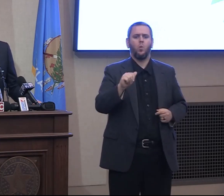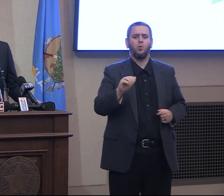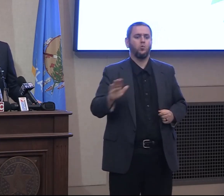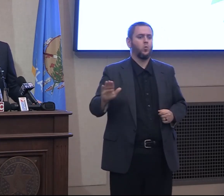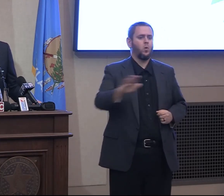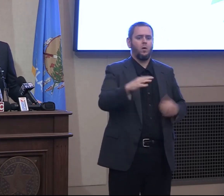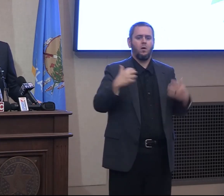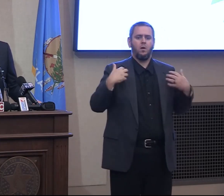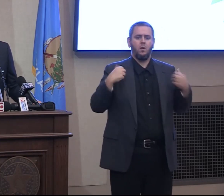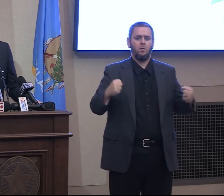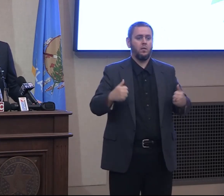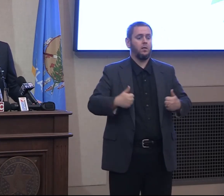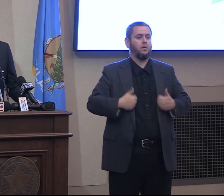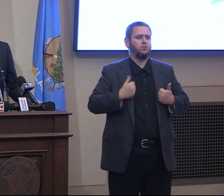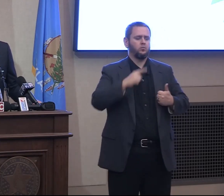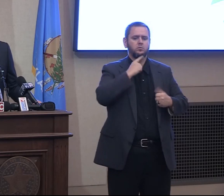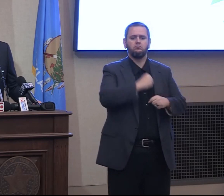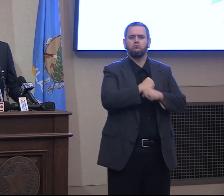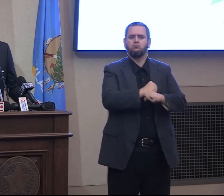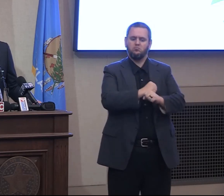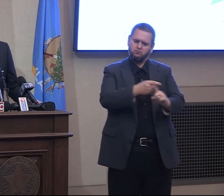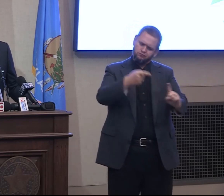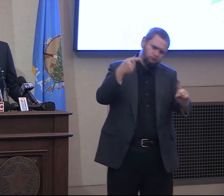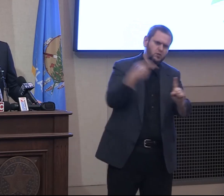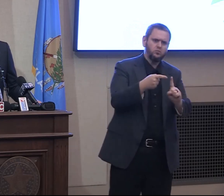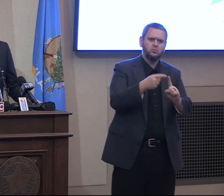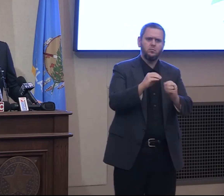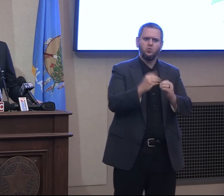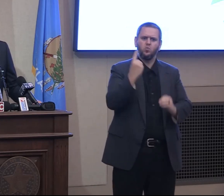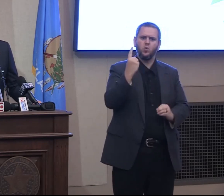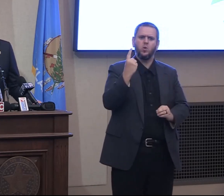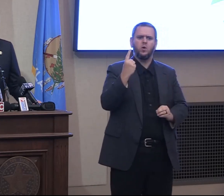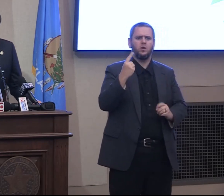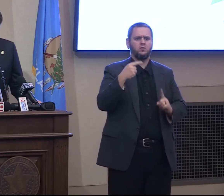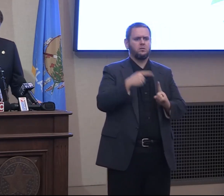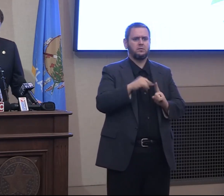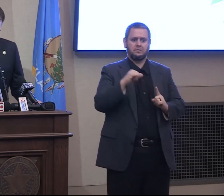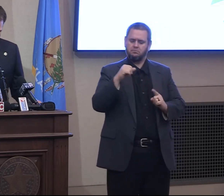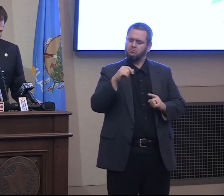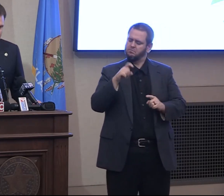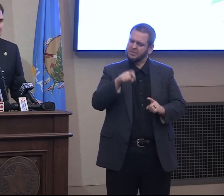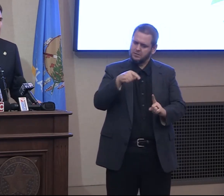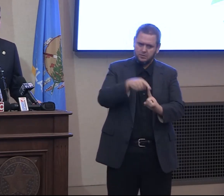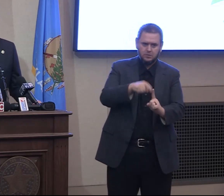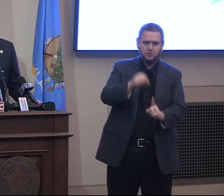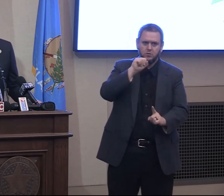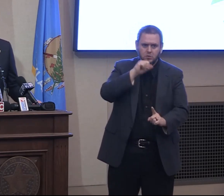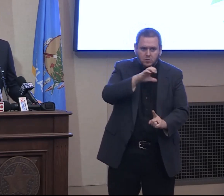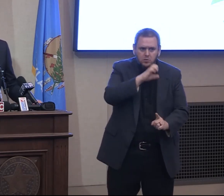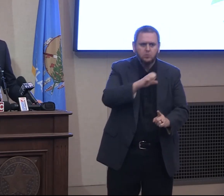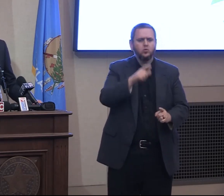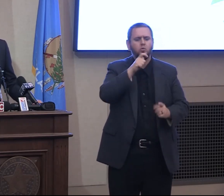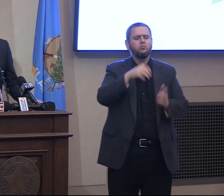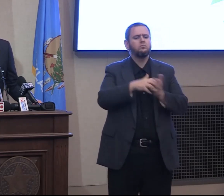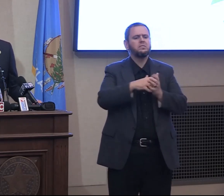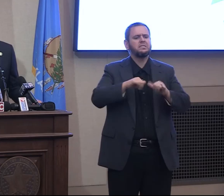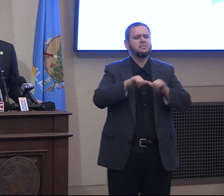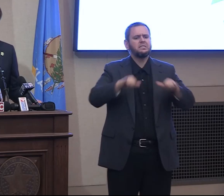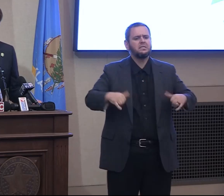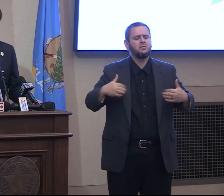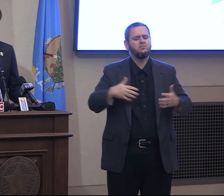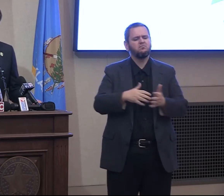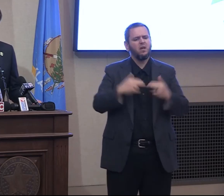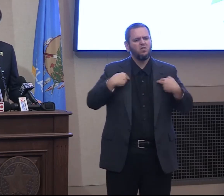Oklahomans, especially our most vulnerable population. And number two, to mitigate the impacts to